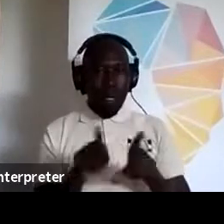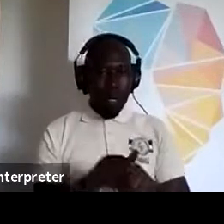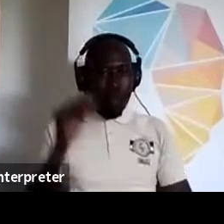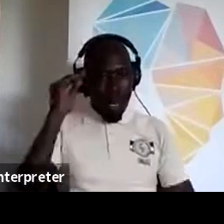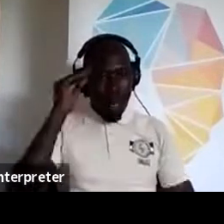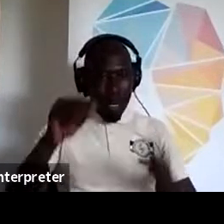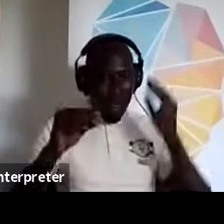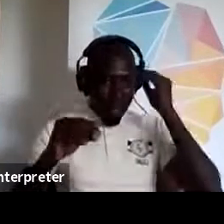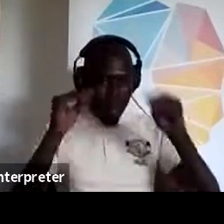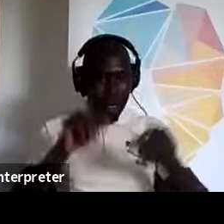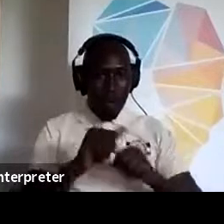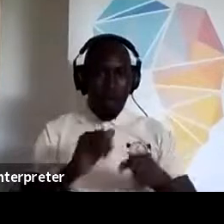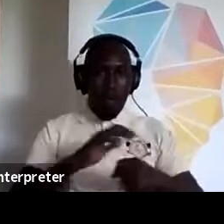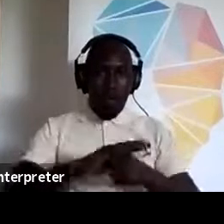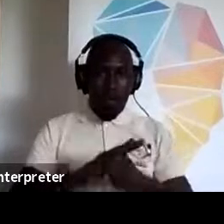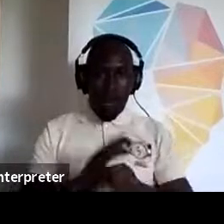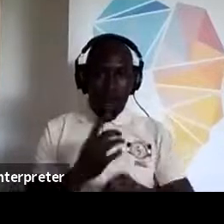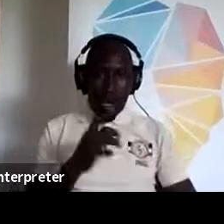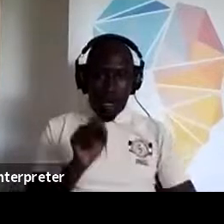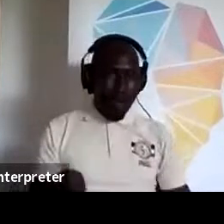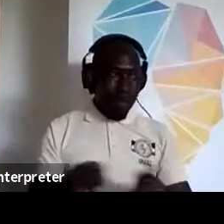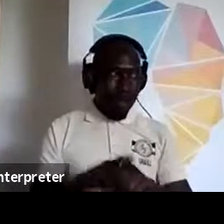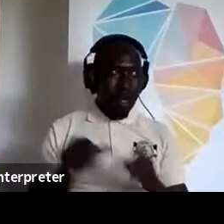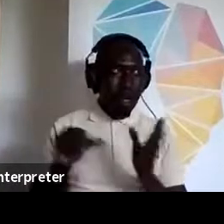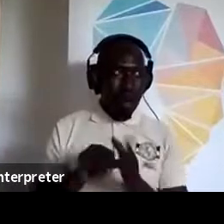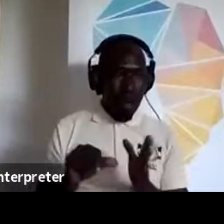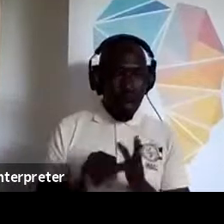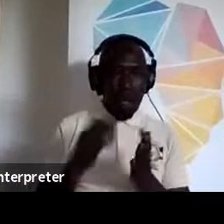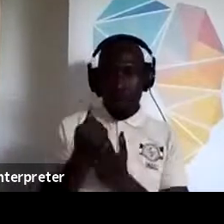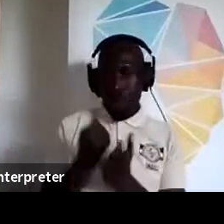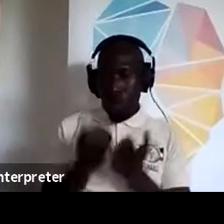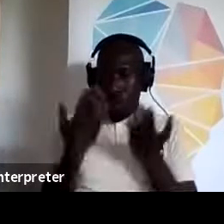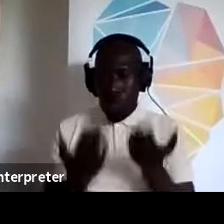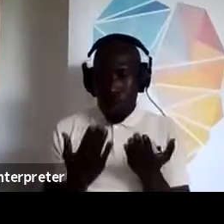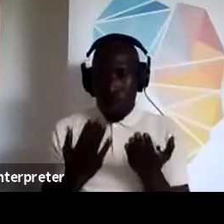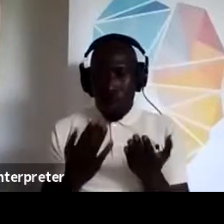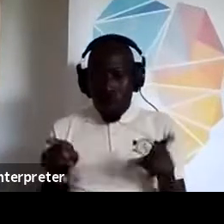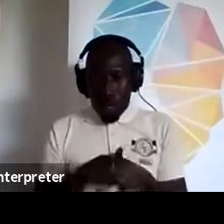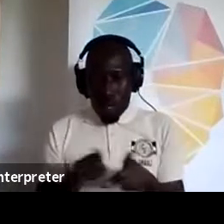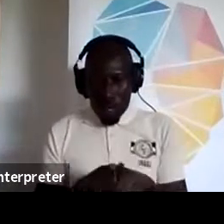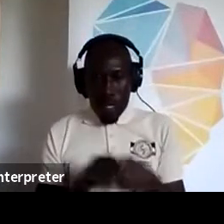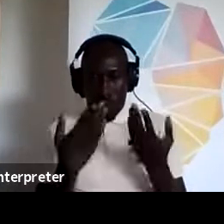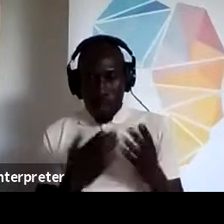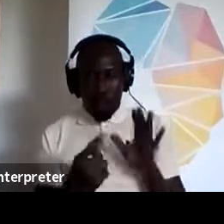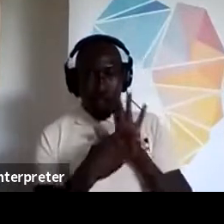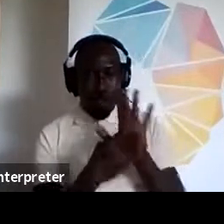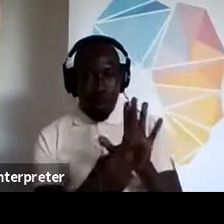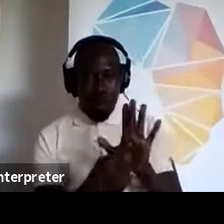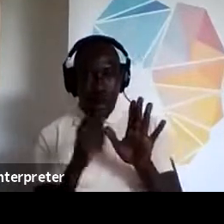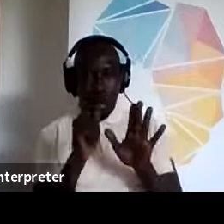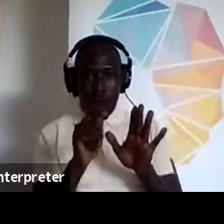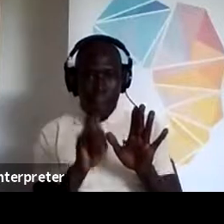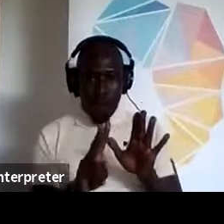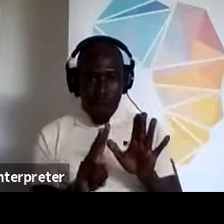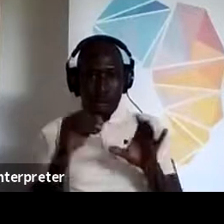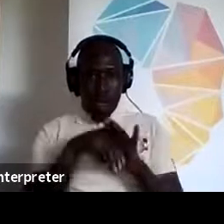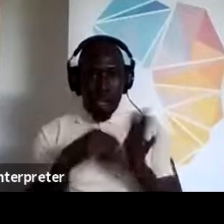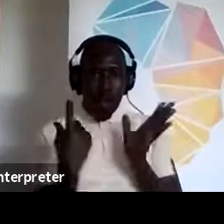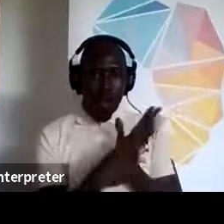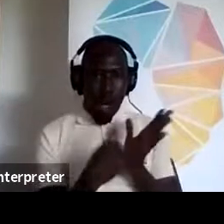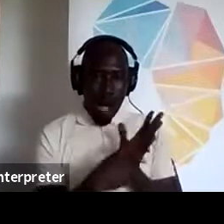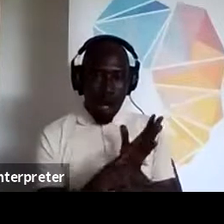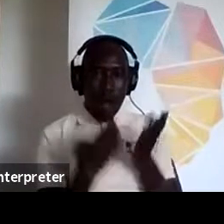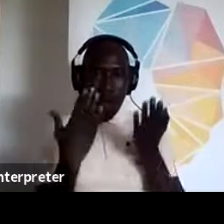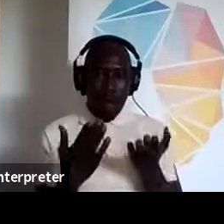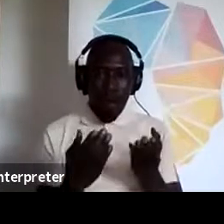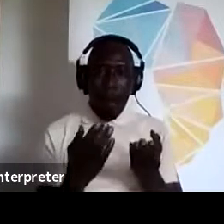about COVID-19 itself was a challenge because whereas they telecast the main programs in Uganda on TV,